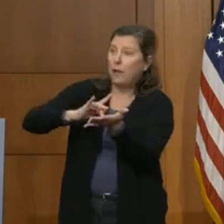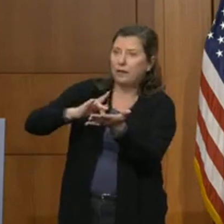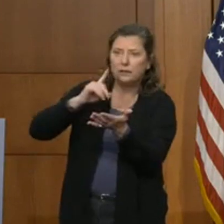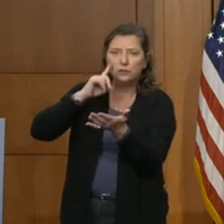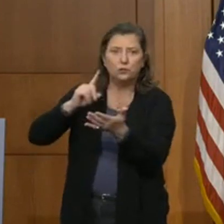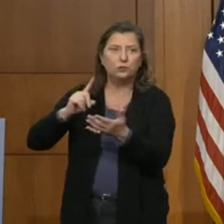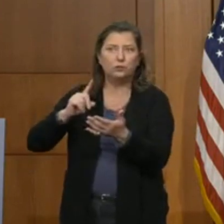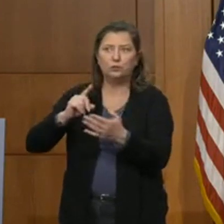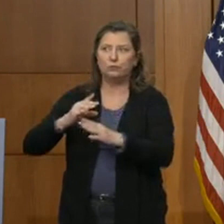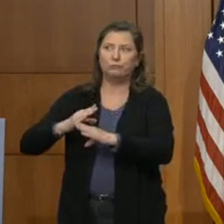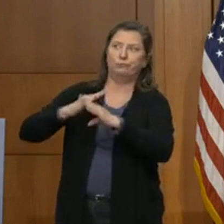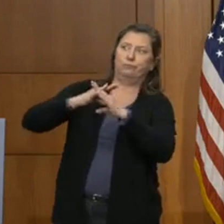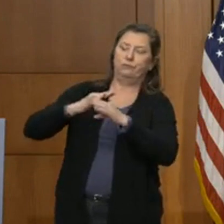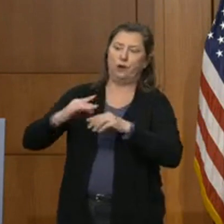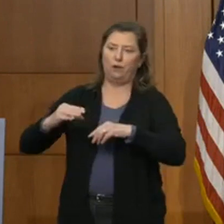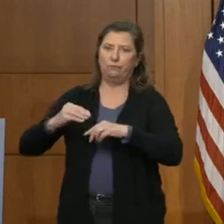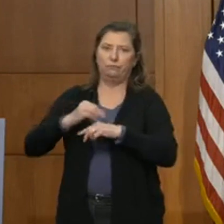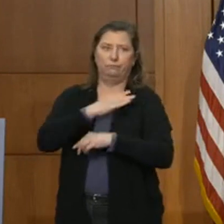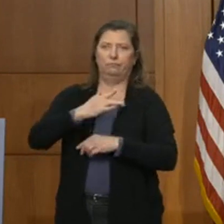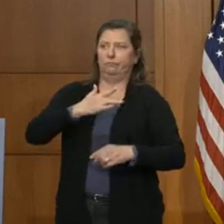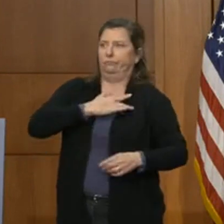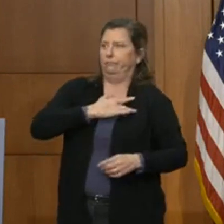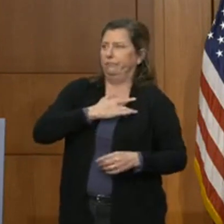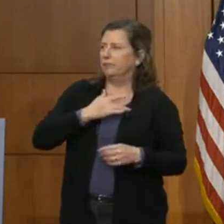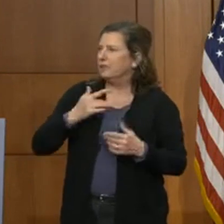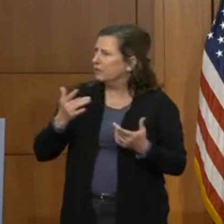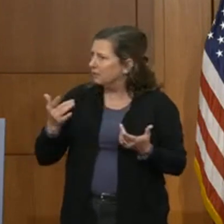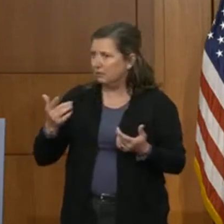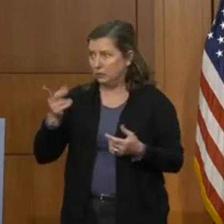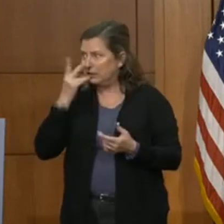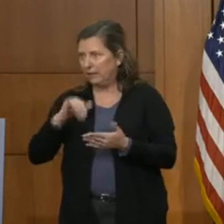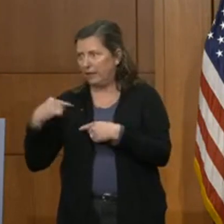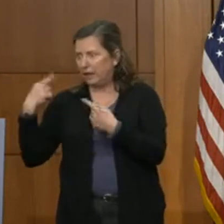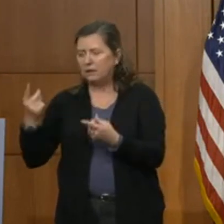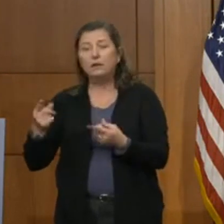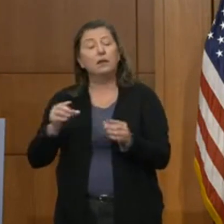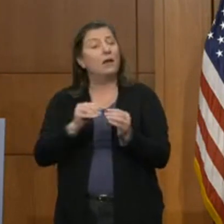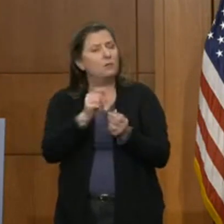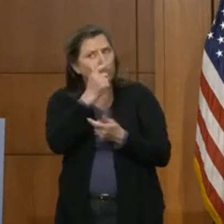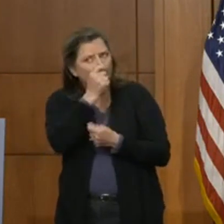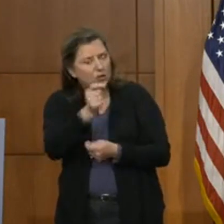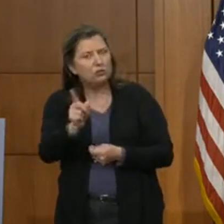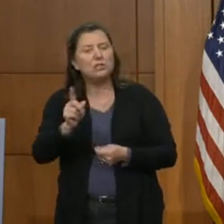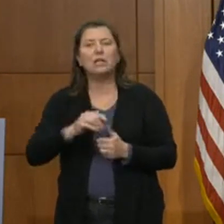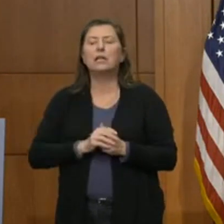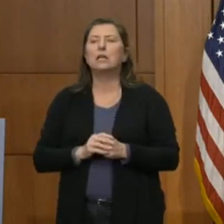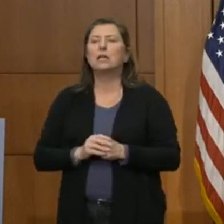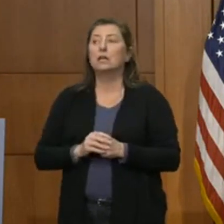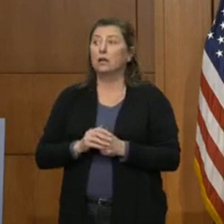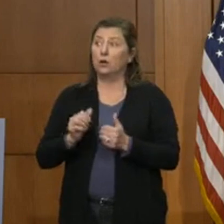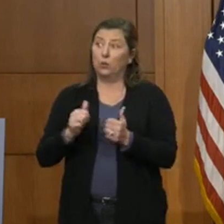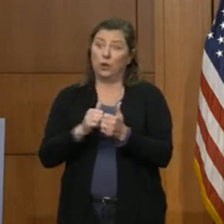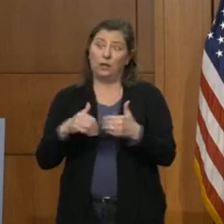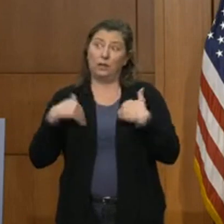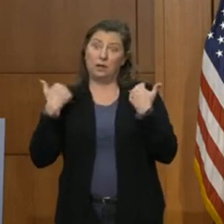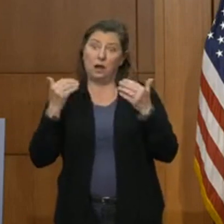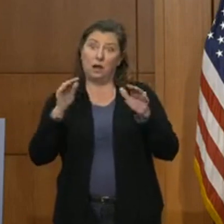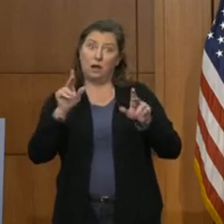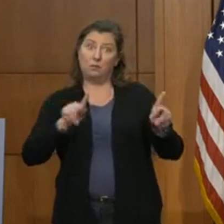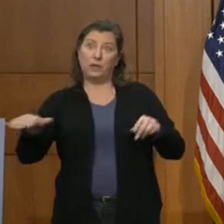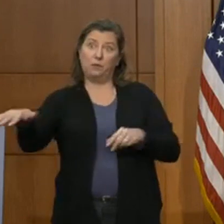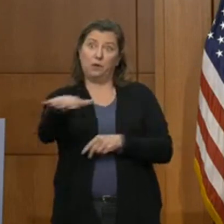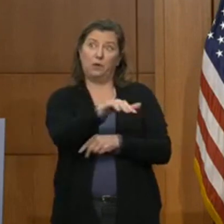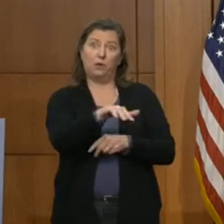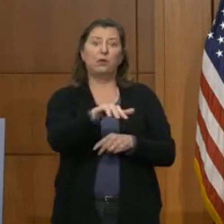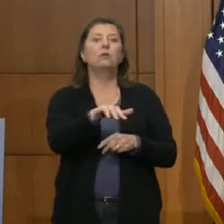the cardiomyopathy that we see from the virus, or even more interestingly, as we've seen in some young people, there's